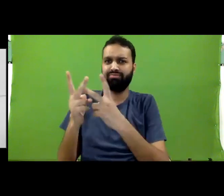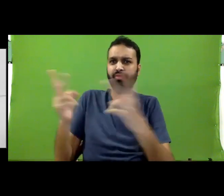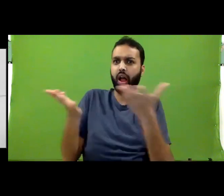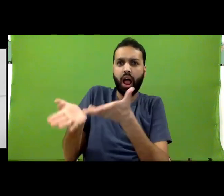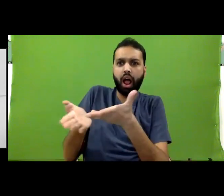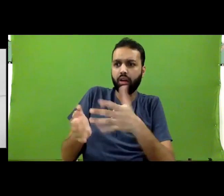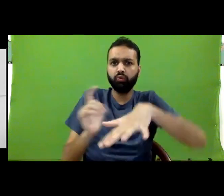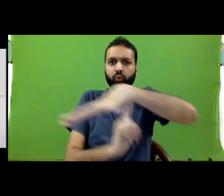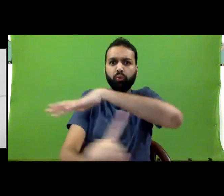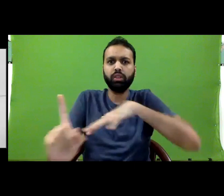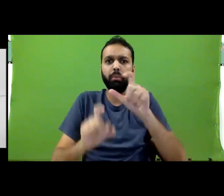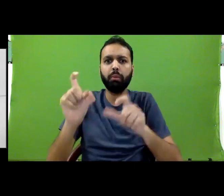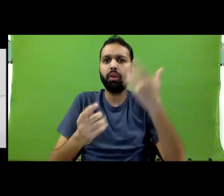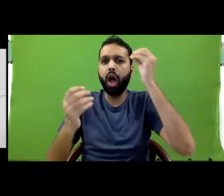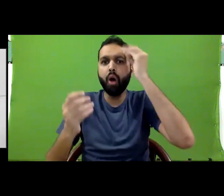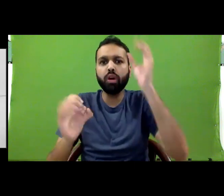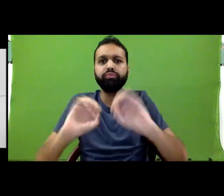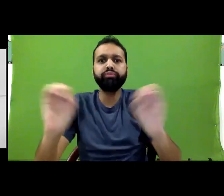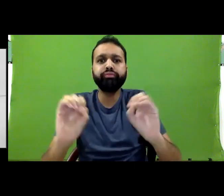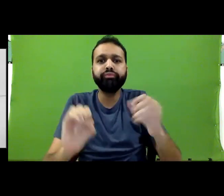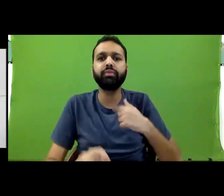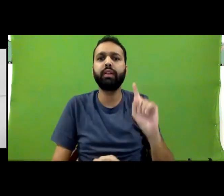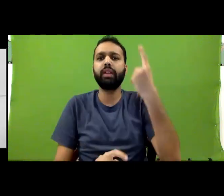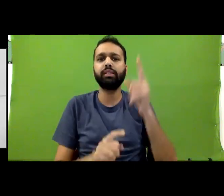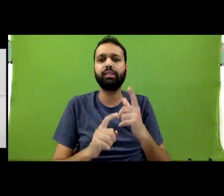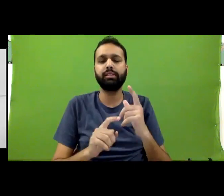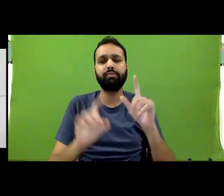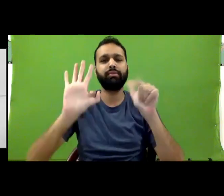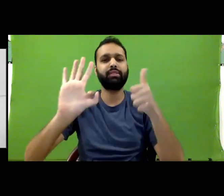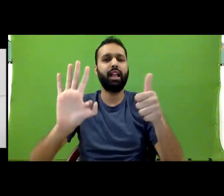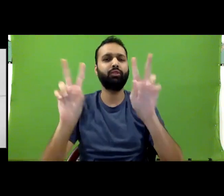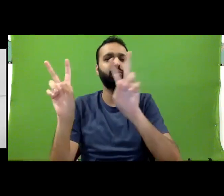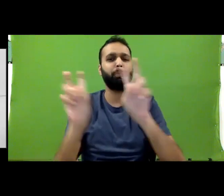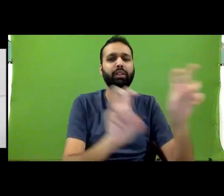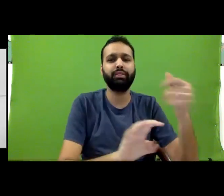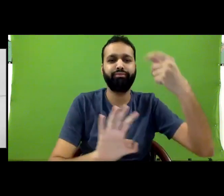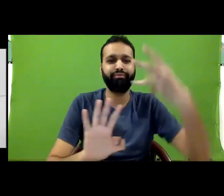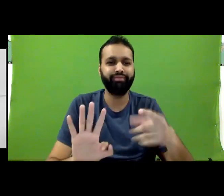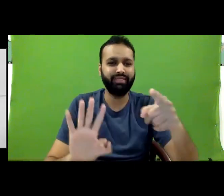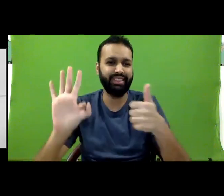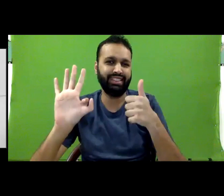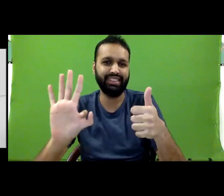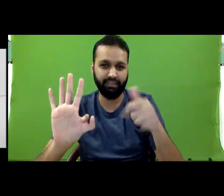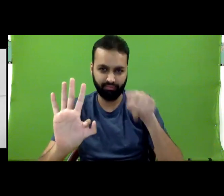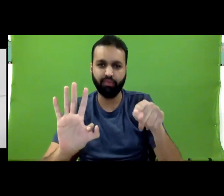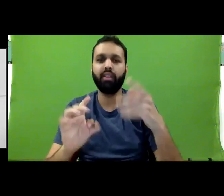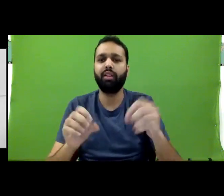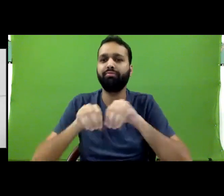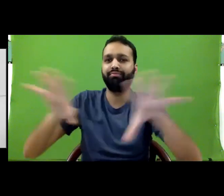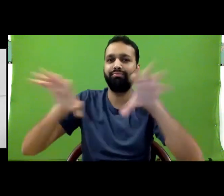tourism, women's health, all these societal issues which we're not aware about. So we have